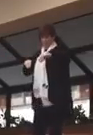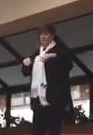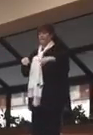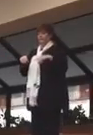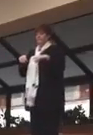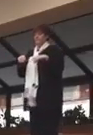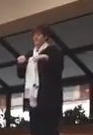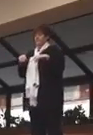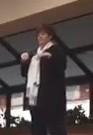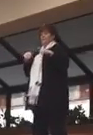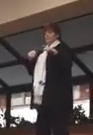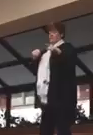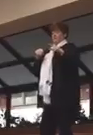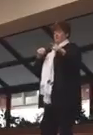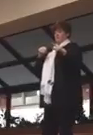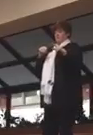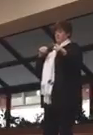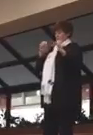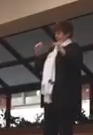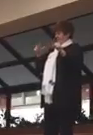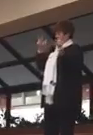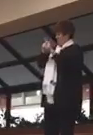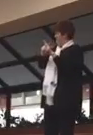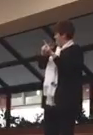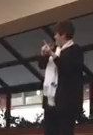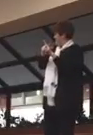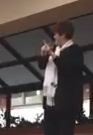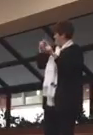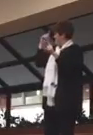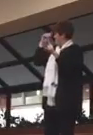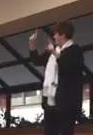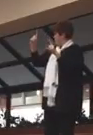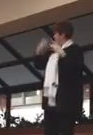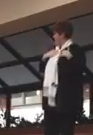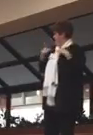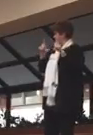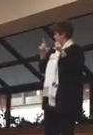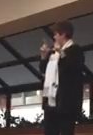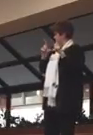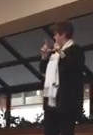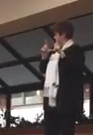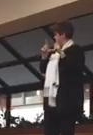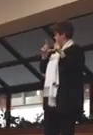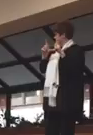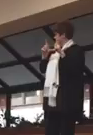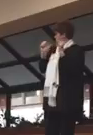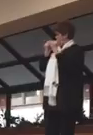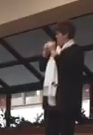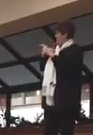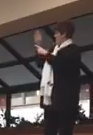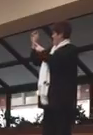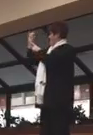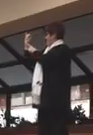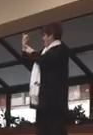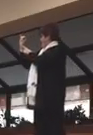already had the BEI before I relocated here. So I have taken the BEI level 1 exam